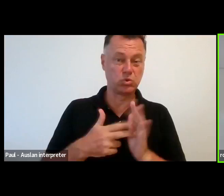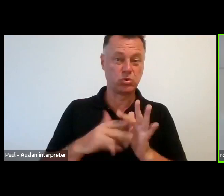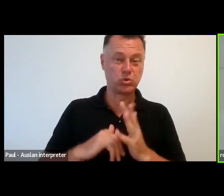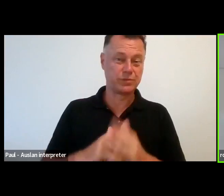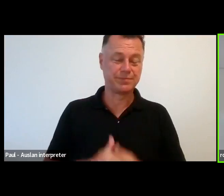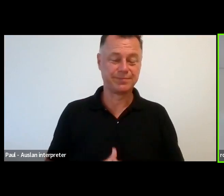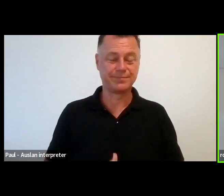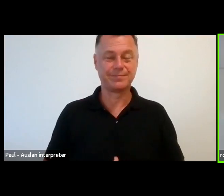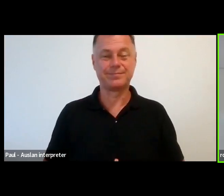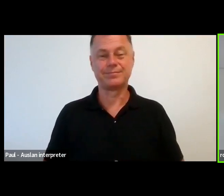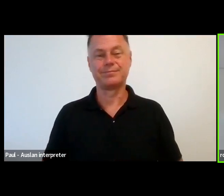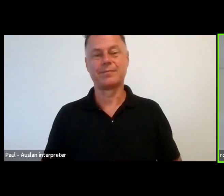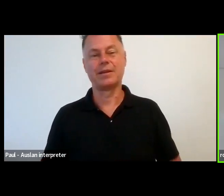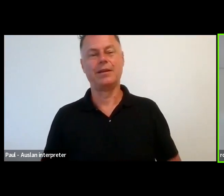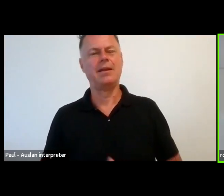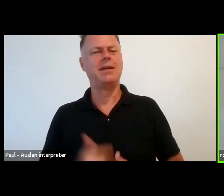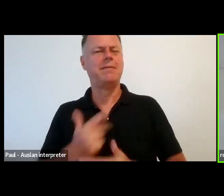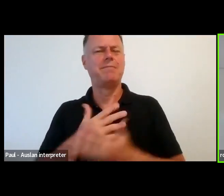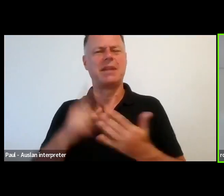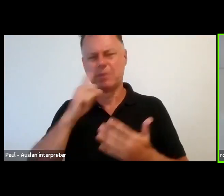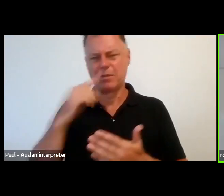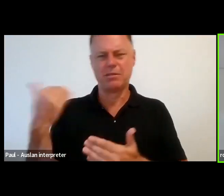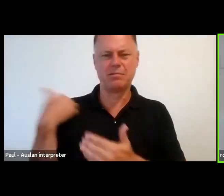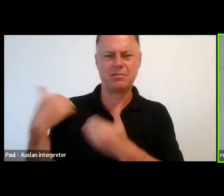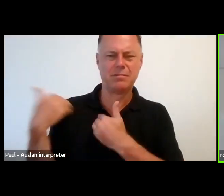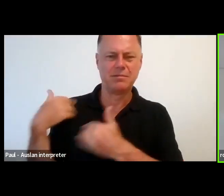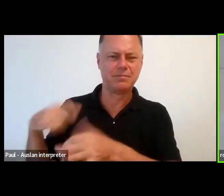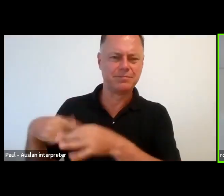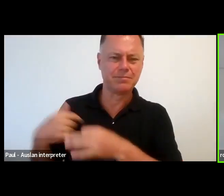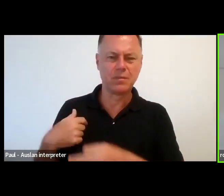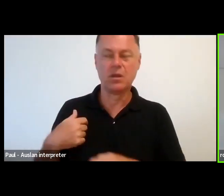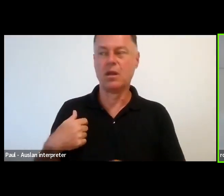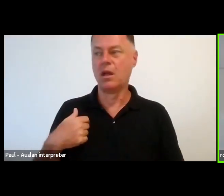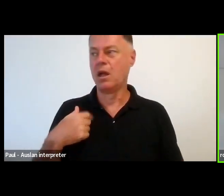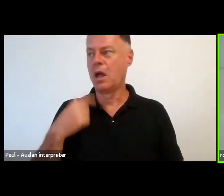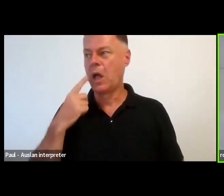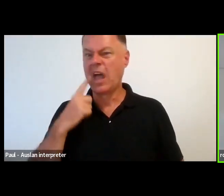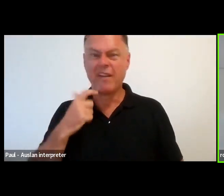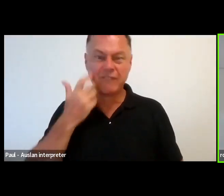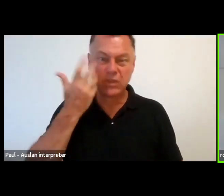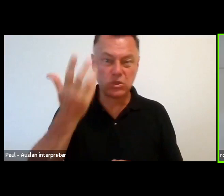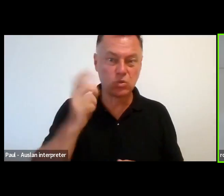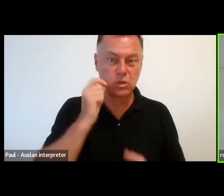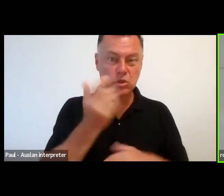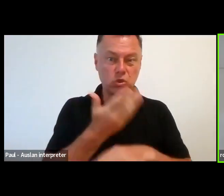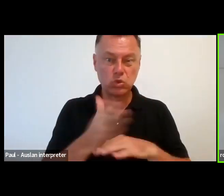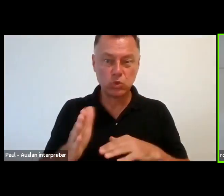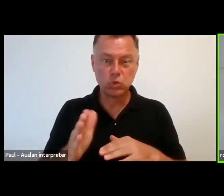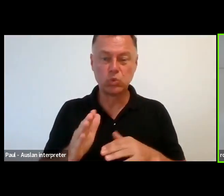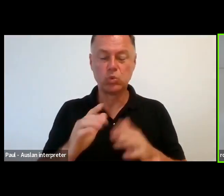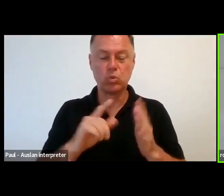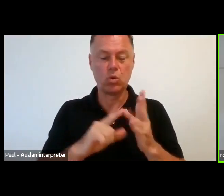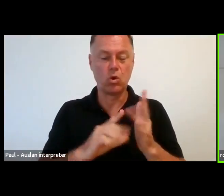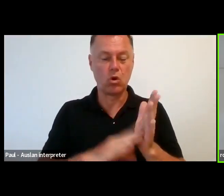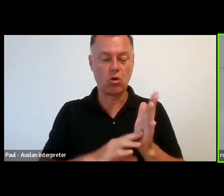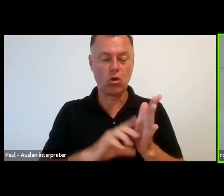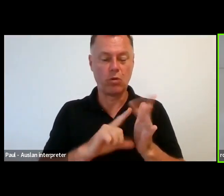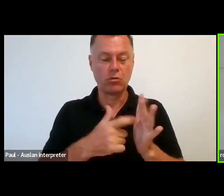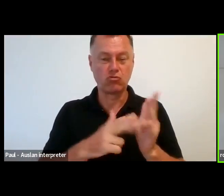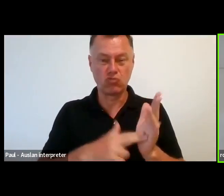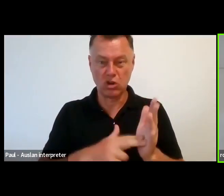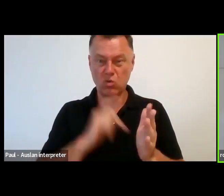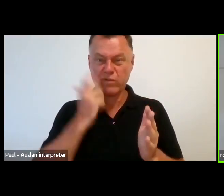the other question I get a lot of is, what about other variants that are coming through? And the answer to that is, yes, COVID